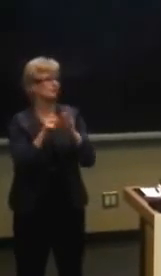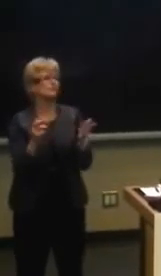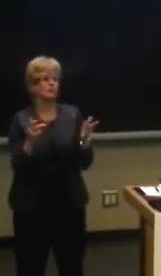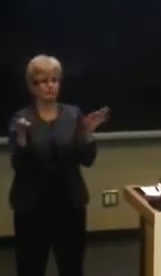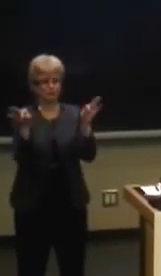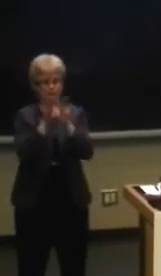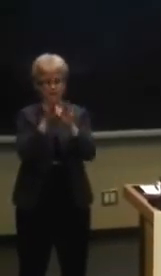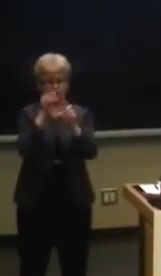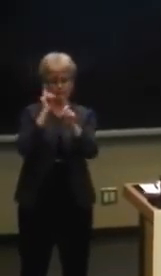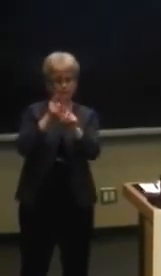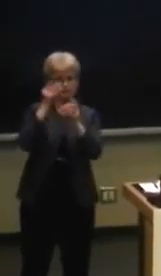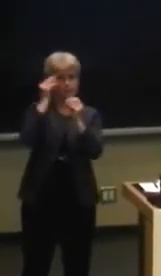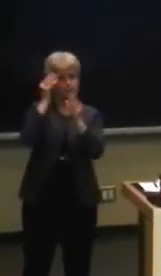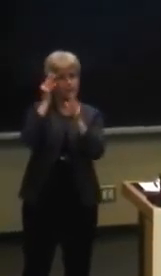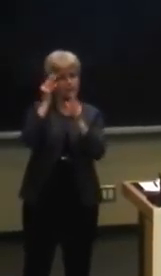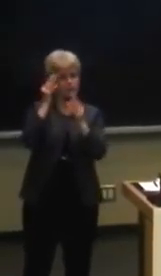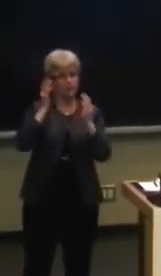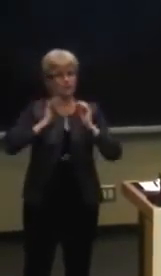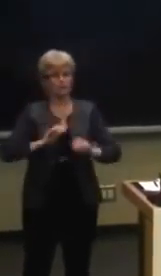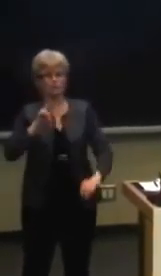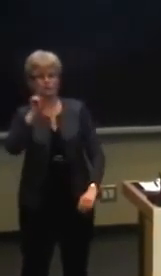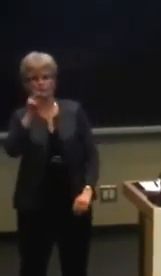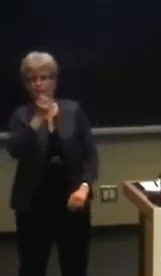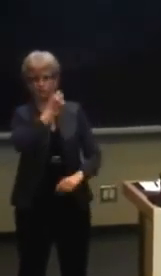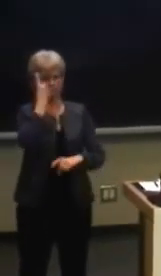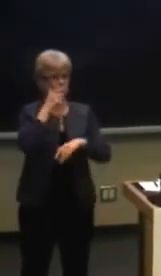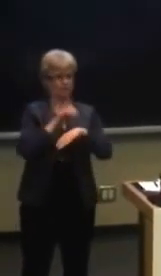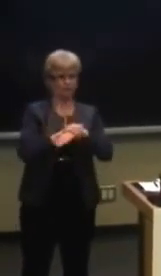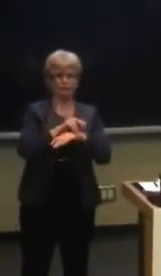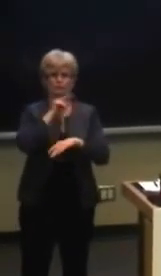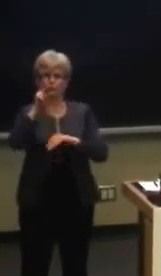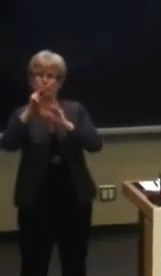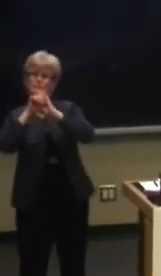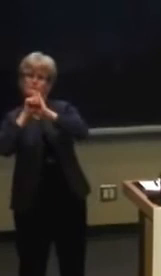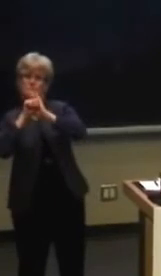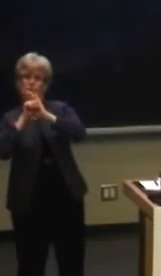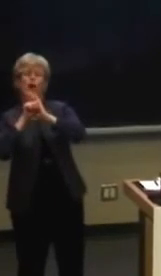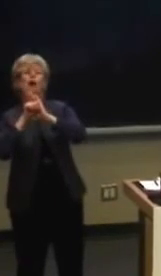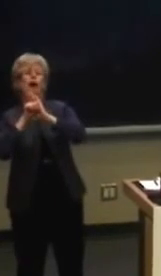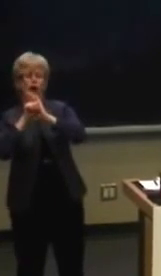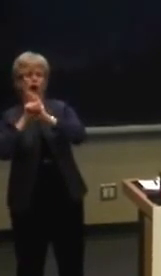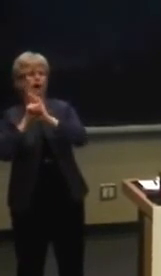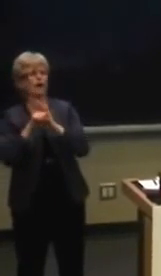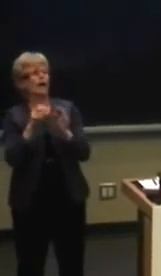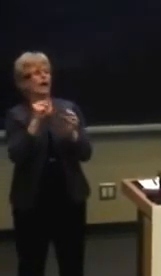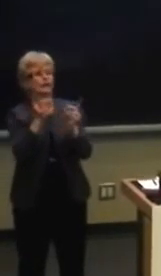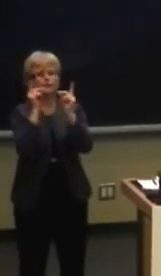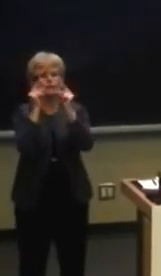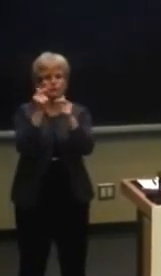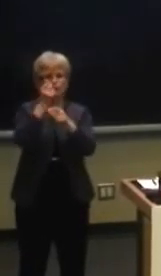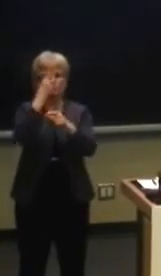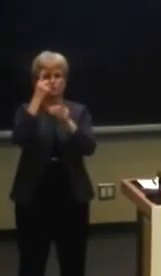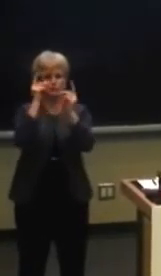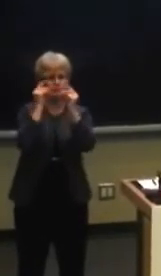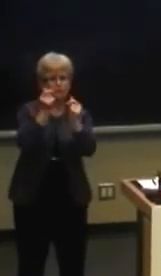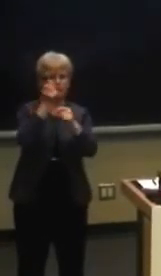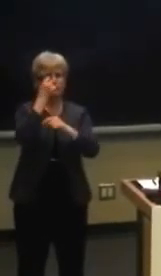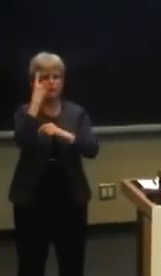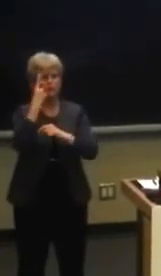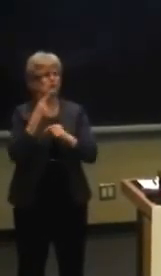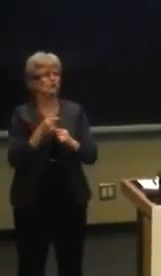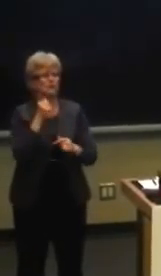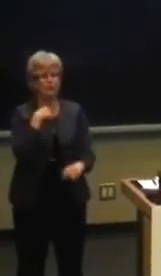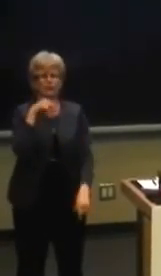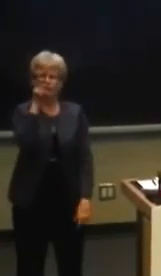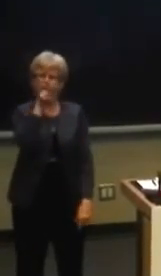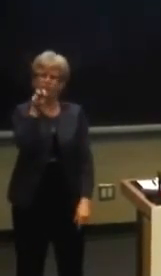critical pieces of information to customers that may not understand English, but actually, it's also about the speed of understanding and the speed that our customers